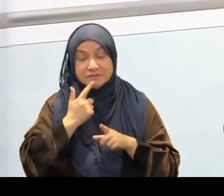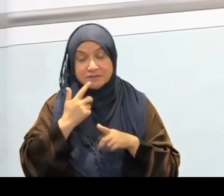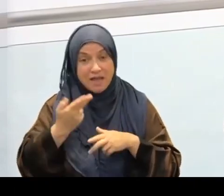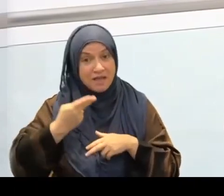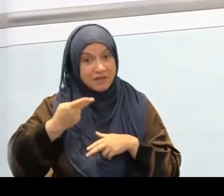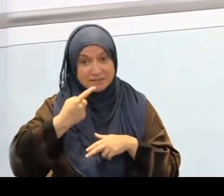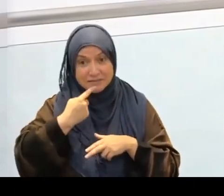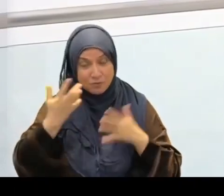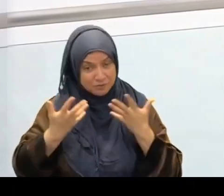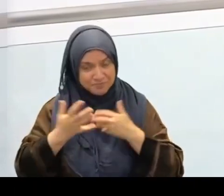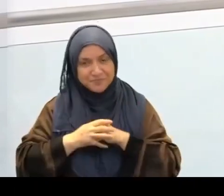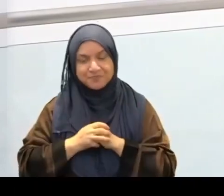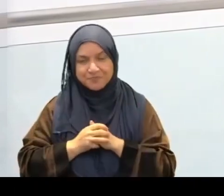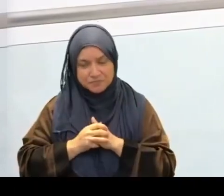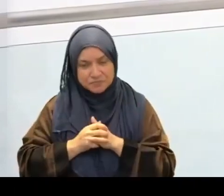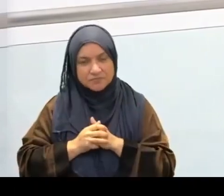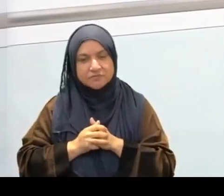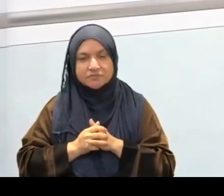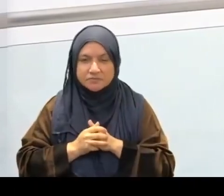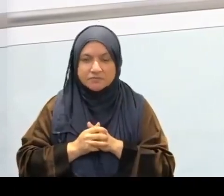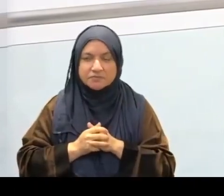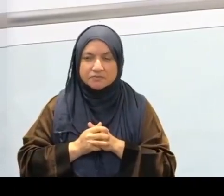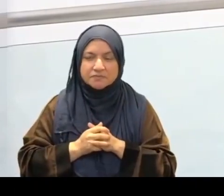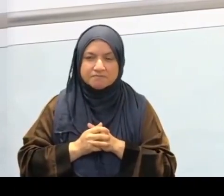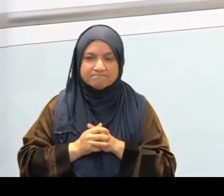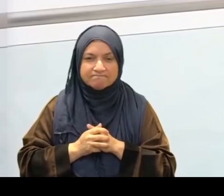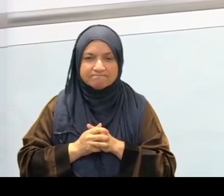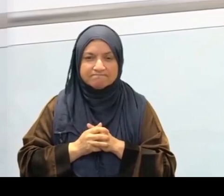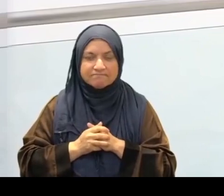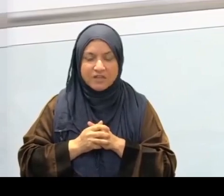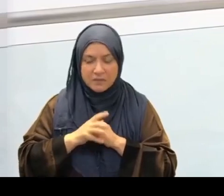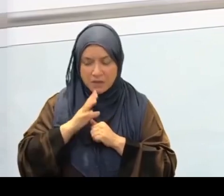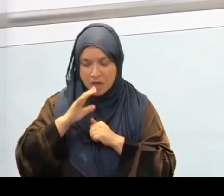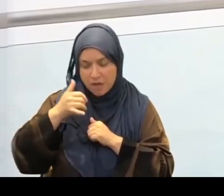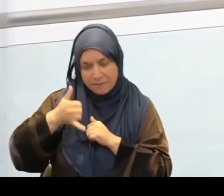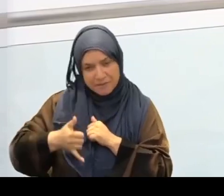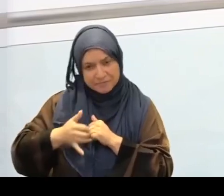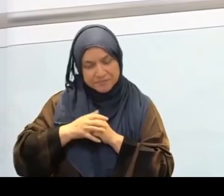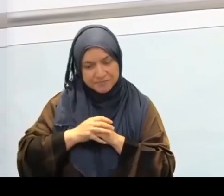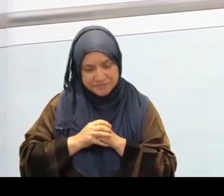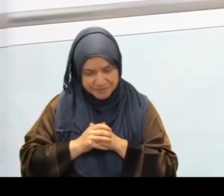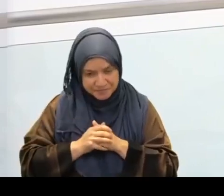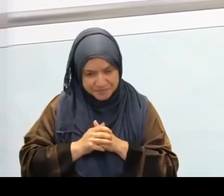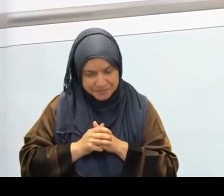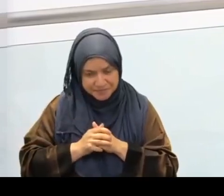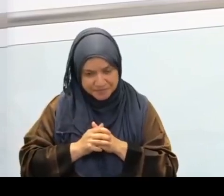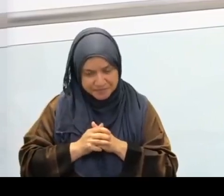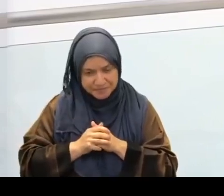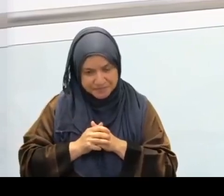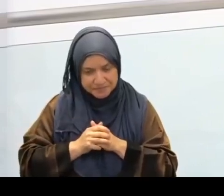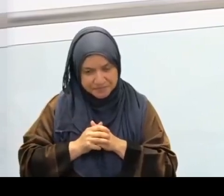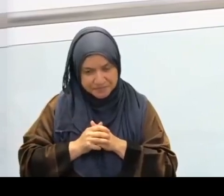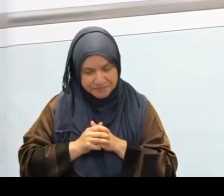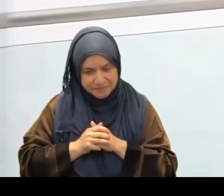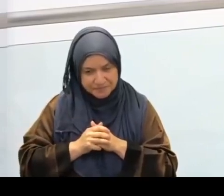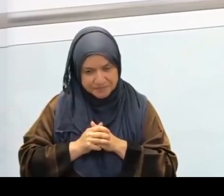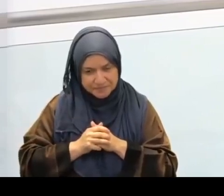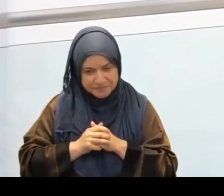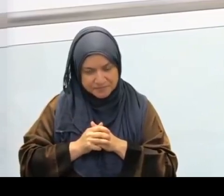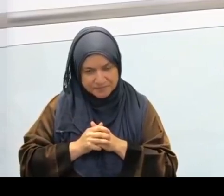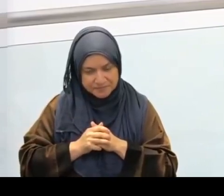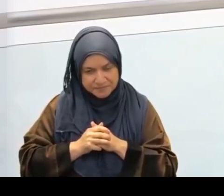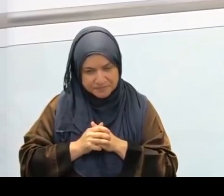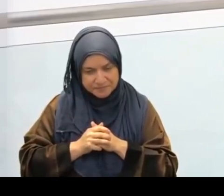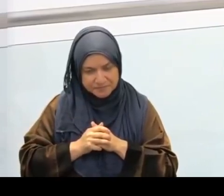alayhi salatu wassalam, Ana za'imun bi baytin fi rabad al-jannah, wa baytin fi wasat al-jannah, wa baytin fi